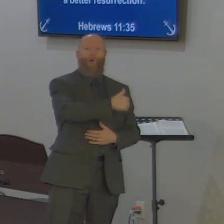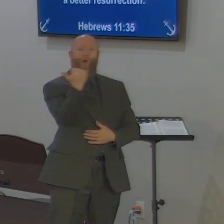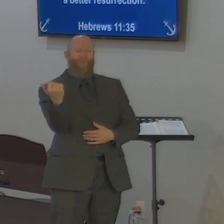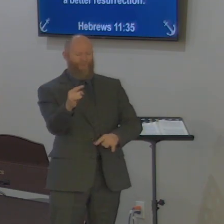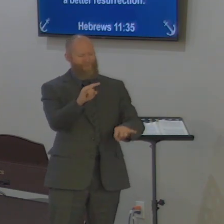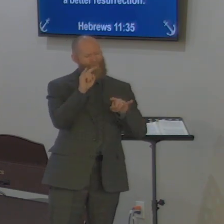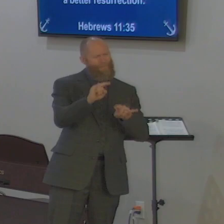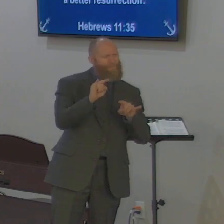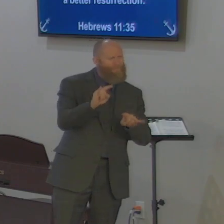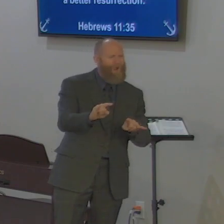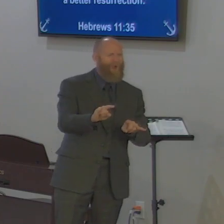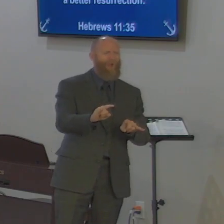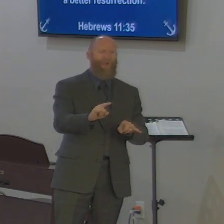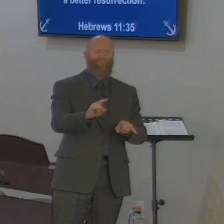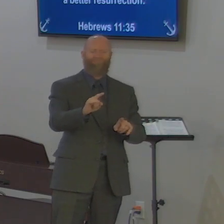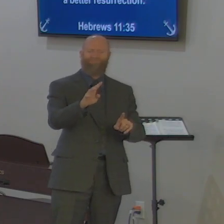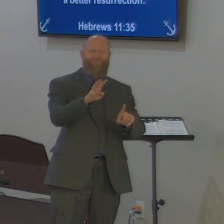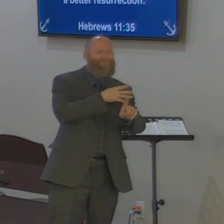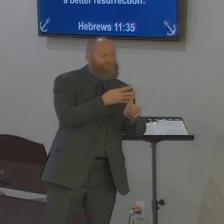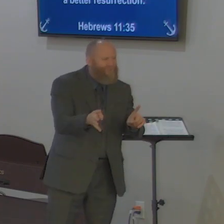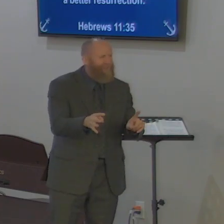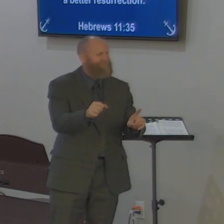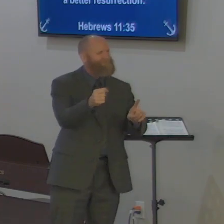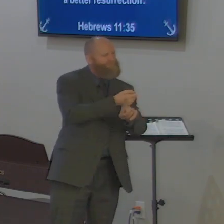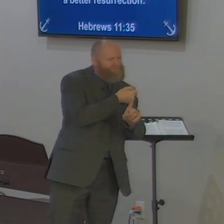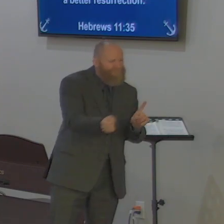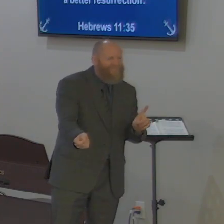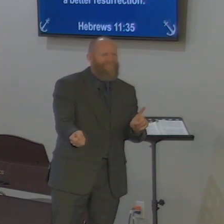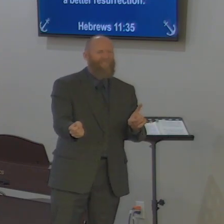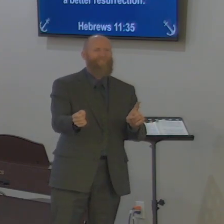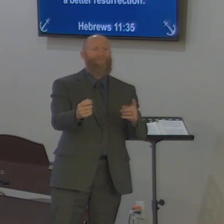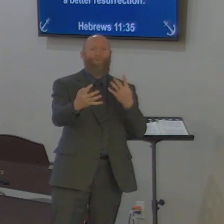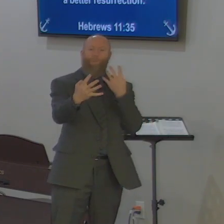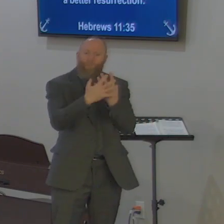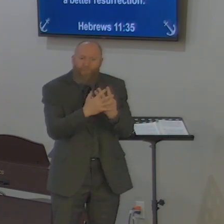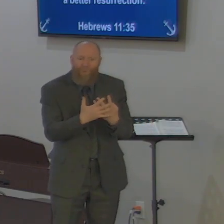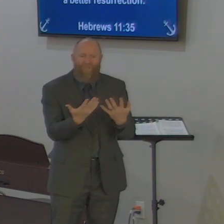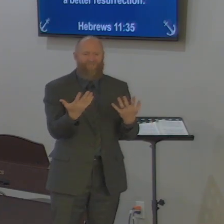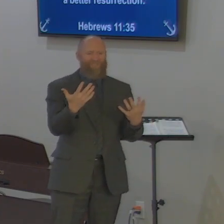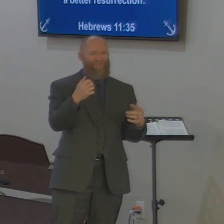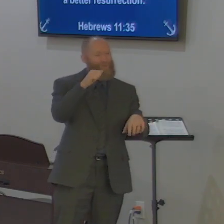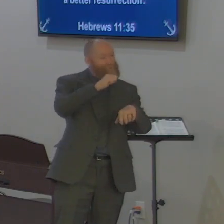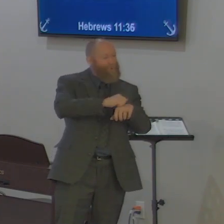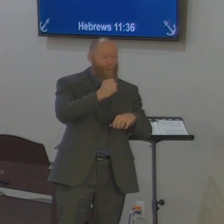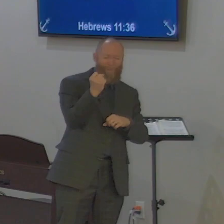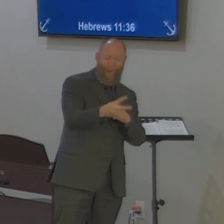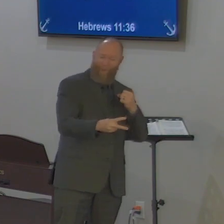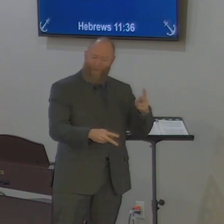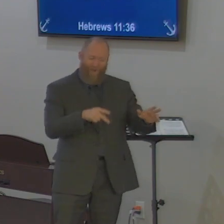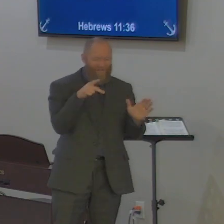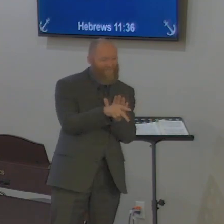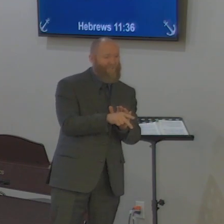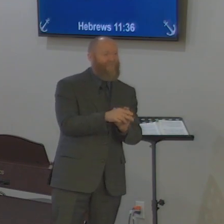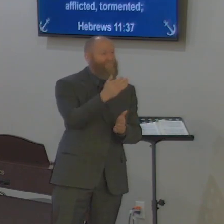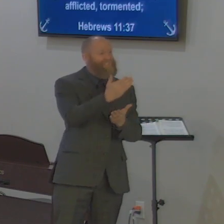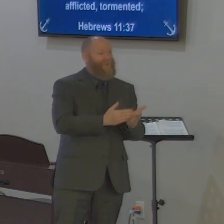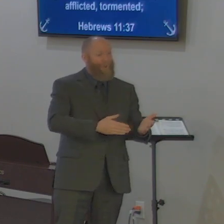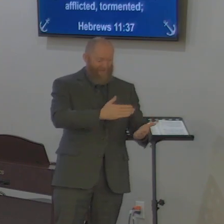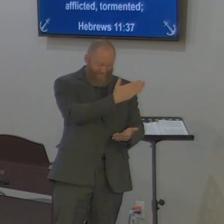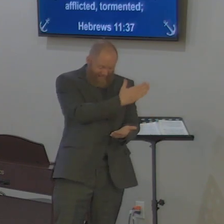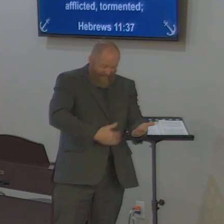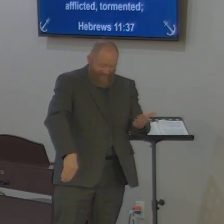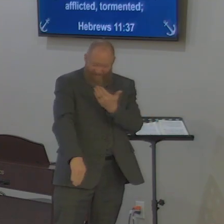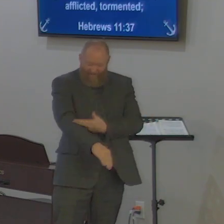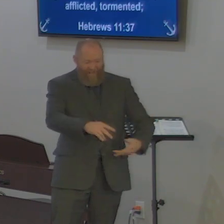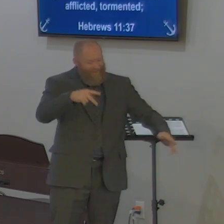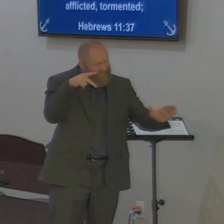and scourgings, yea, moreover, of bonds and imprisonment. They were stoned, they were sawn asunder, who were tempted, were slain